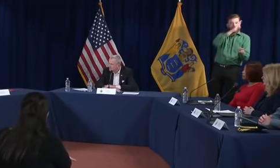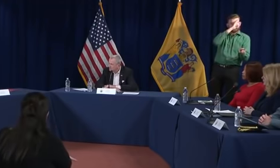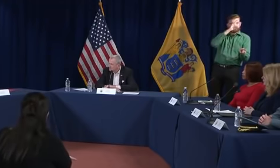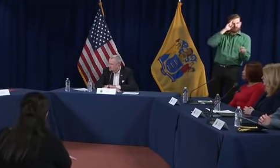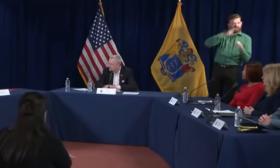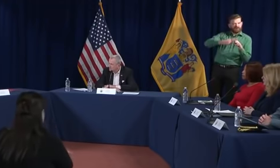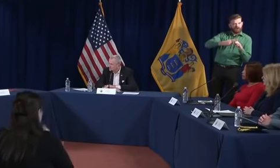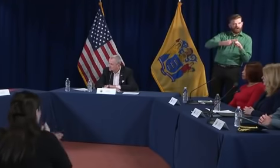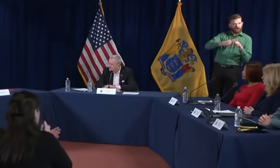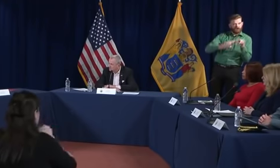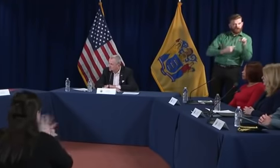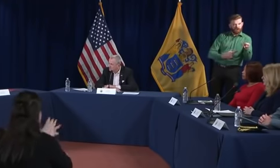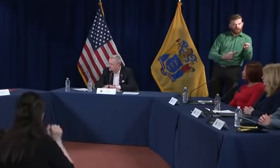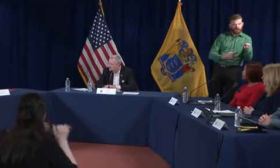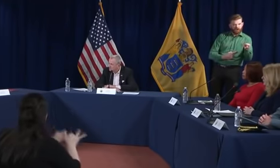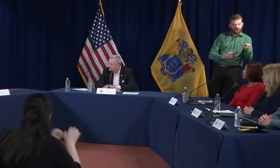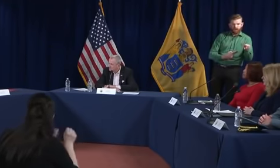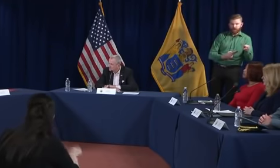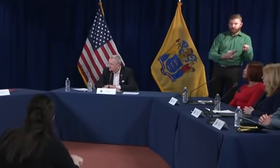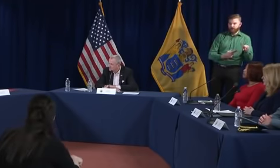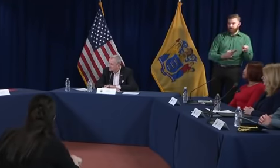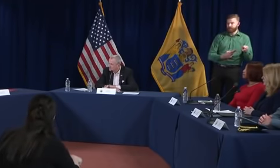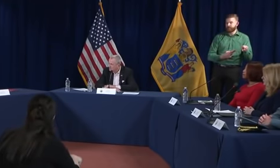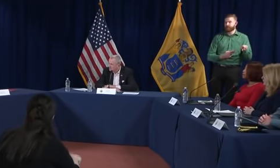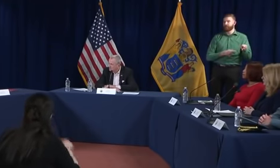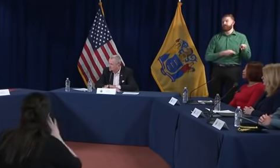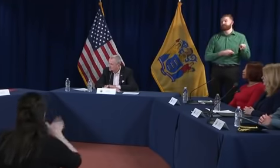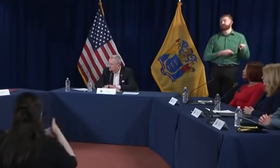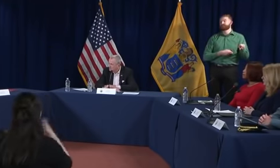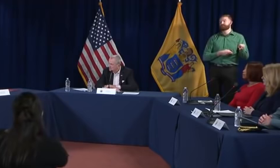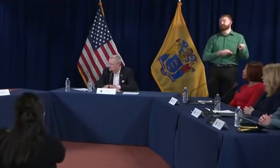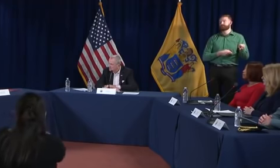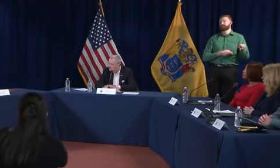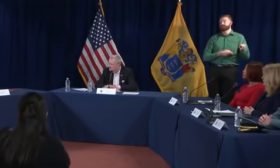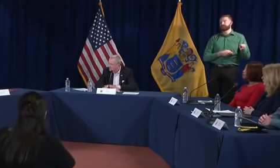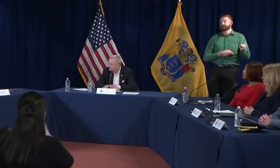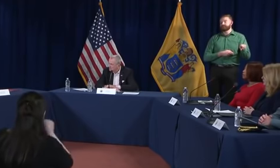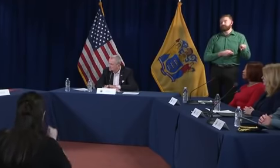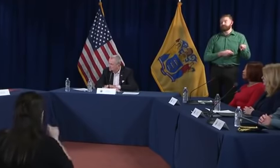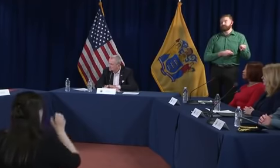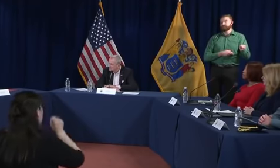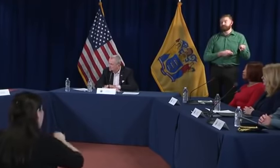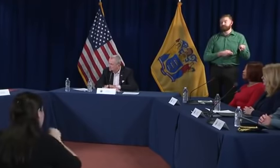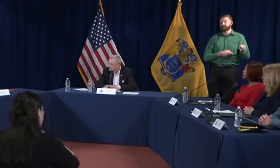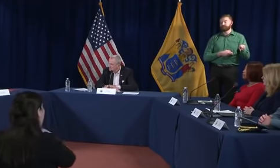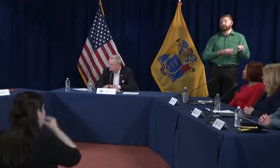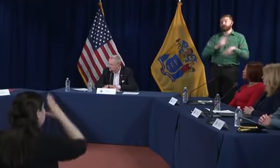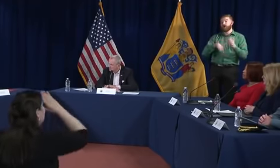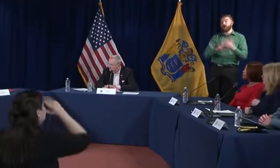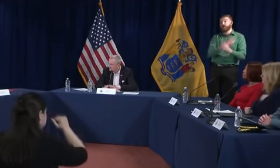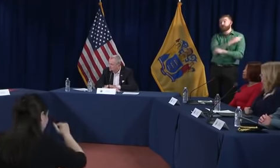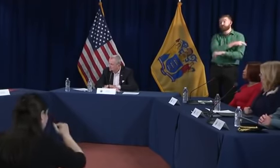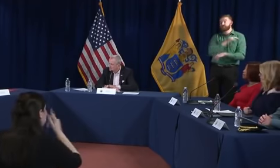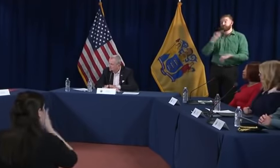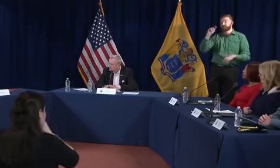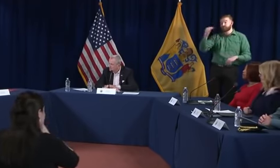New Jersey are able to and are expected to care for COVID-19